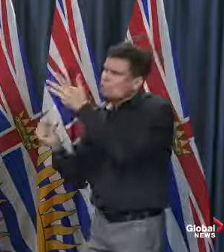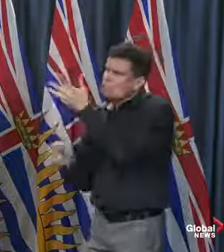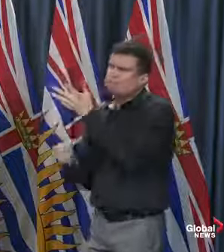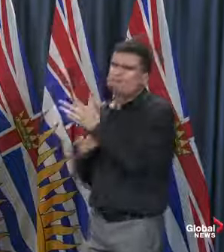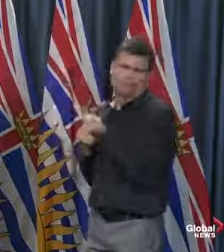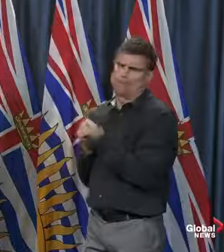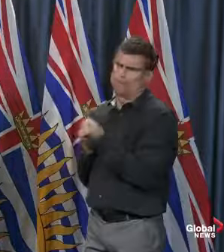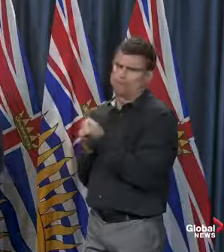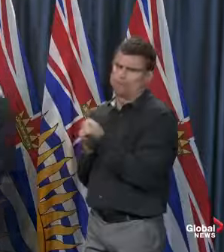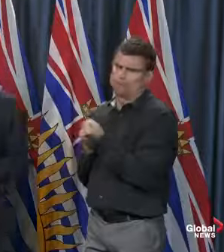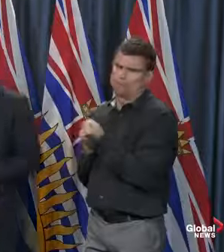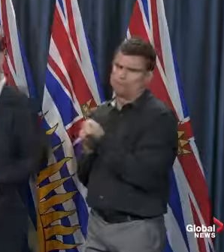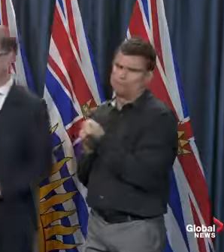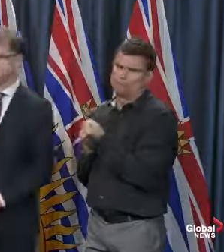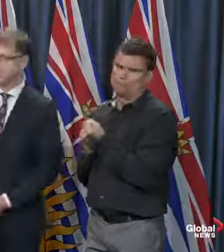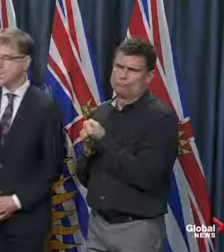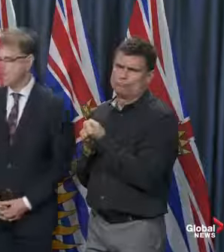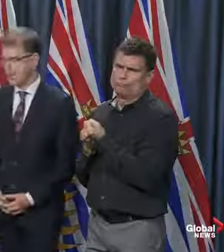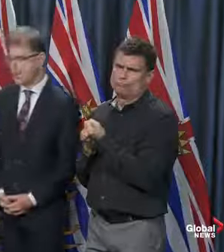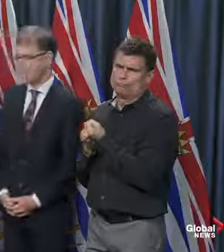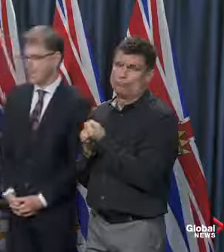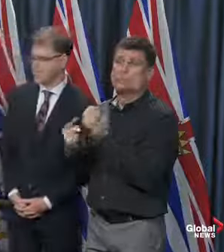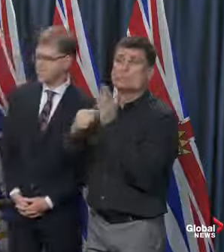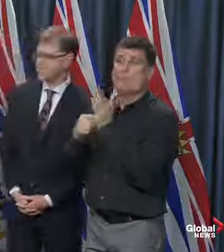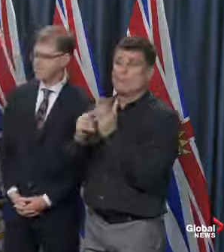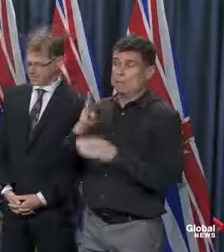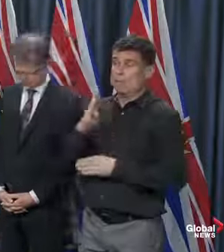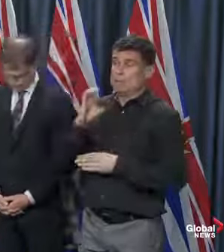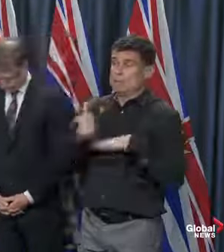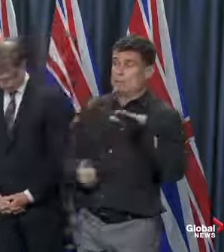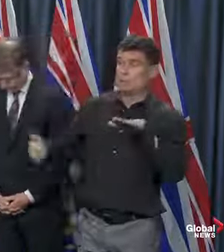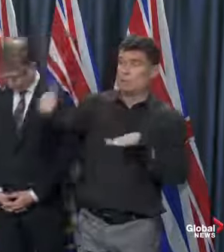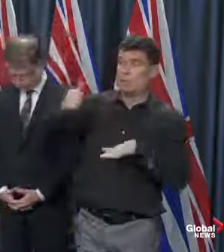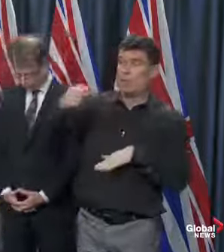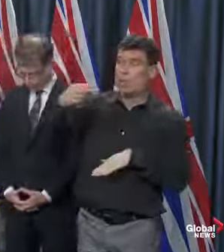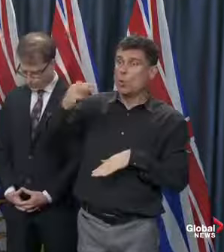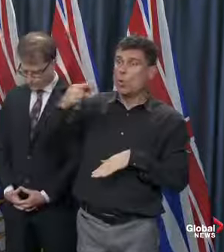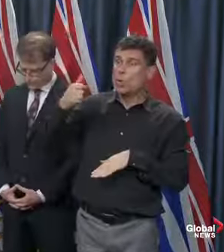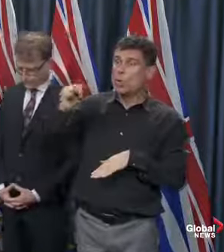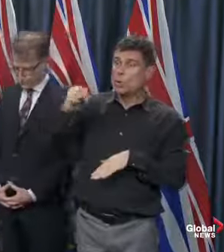Horgan. Okay, Richard Zisman, Global News, go ahead.